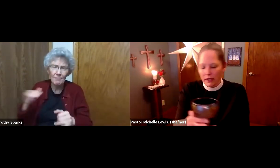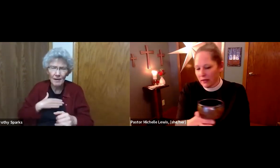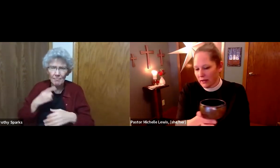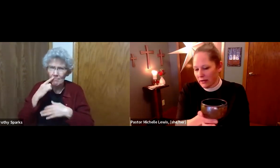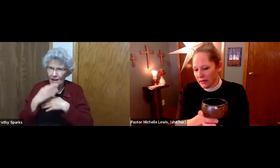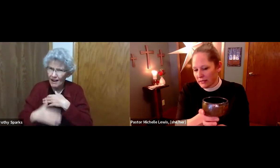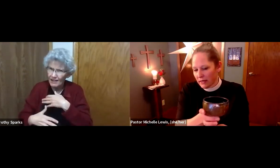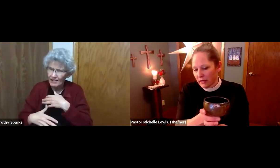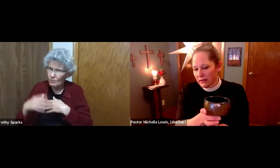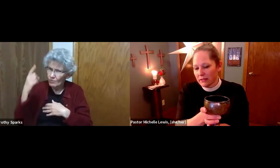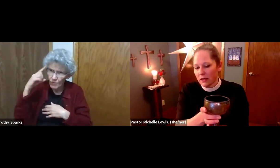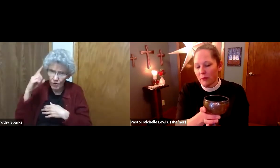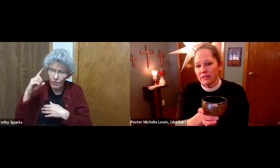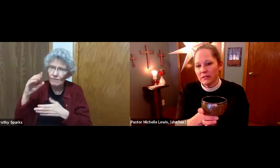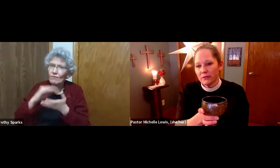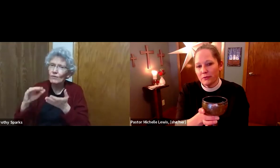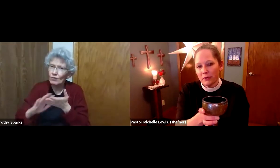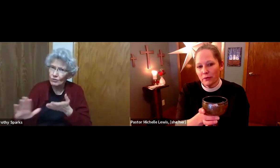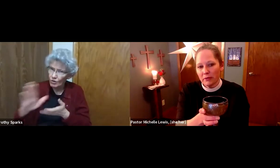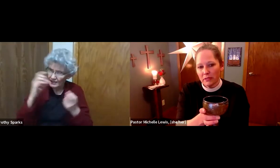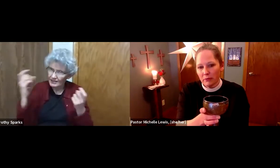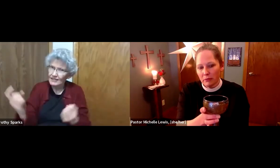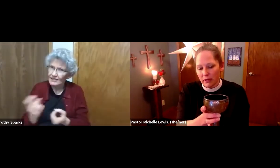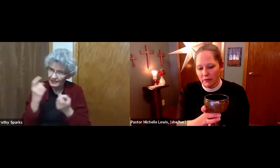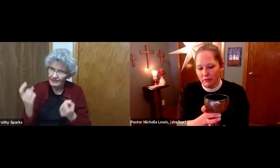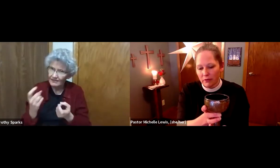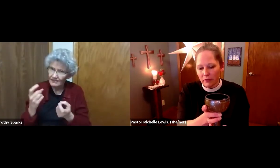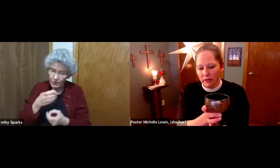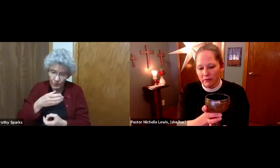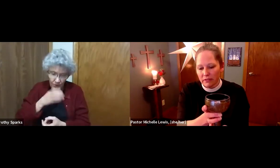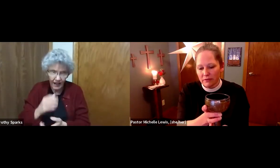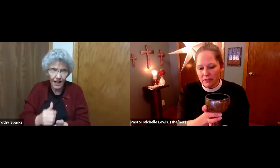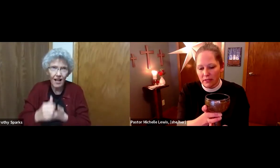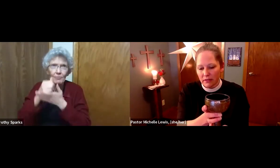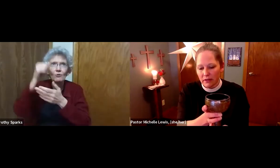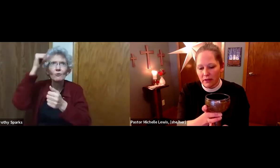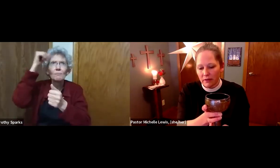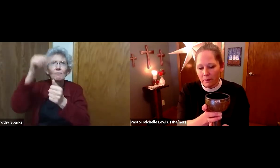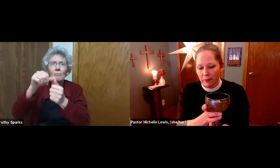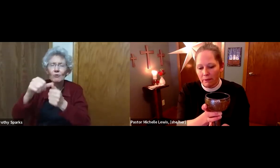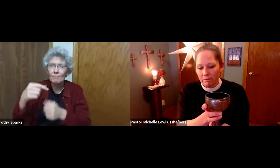drink, saying, "This cup is the new agreement in my blood for the forgiveness of sin.